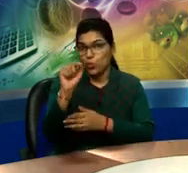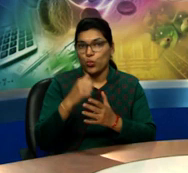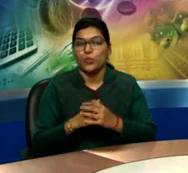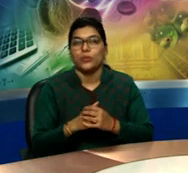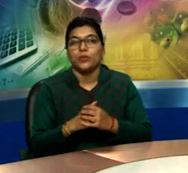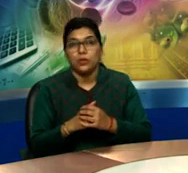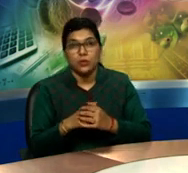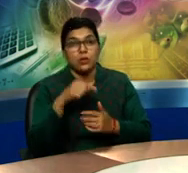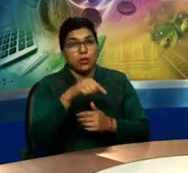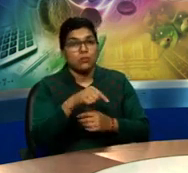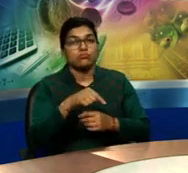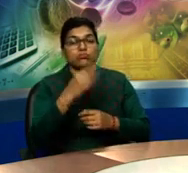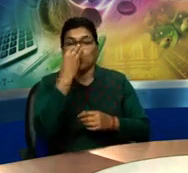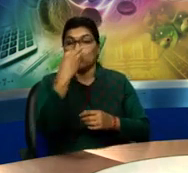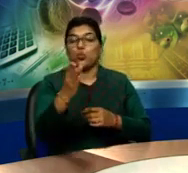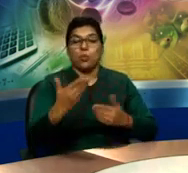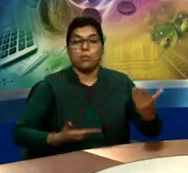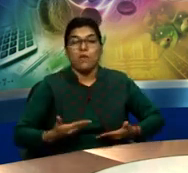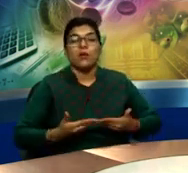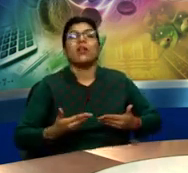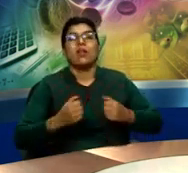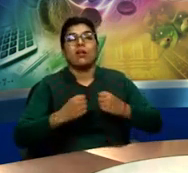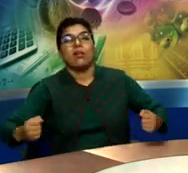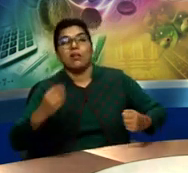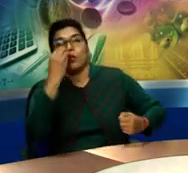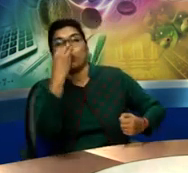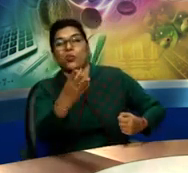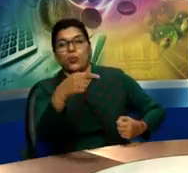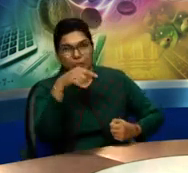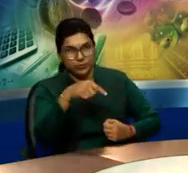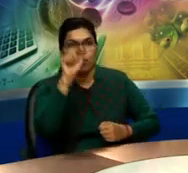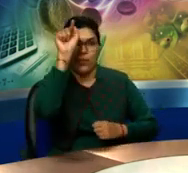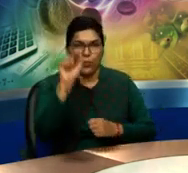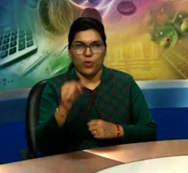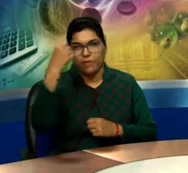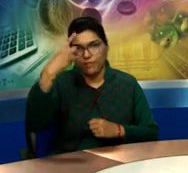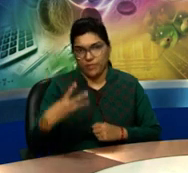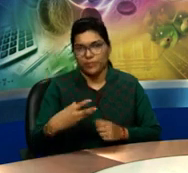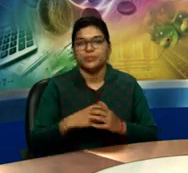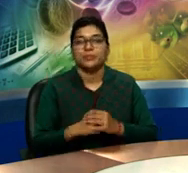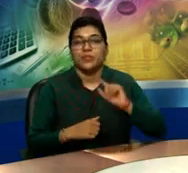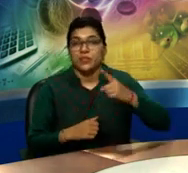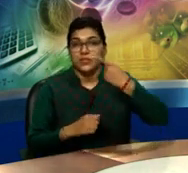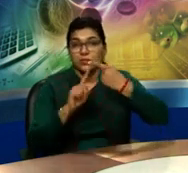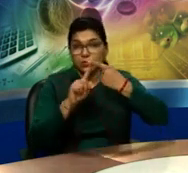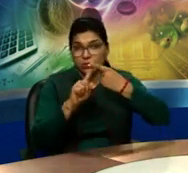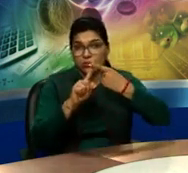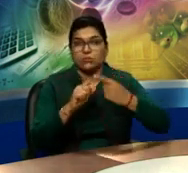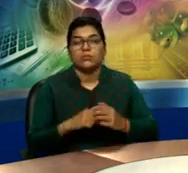The second point, which is the topic here, it explains the rude and